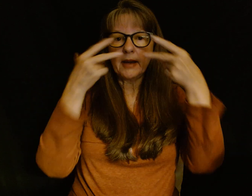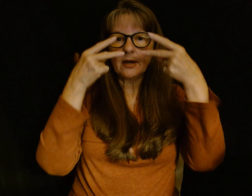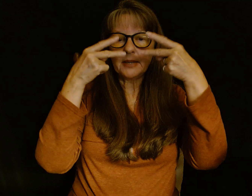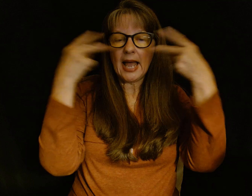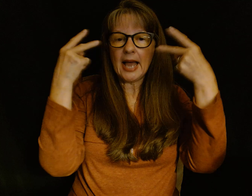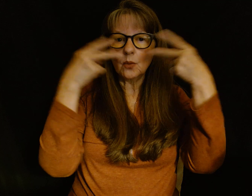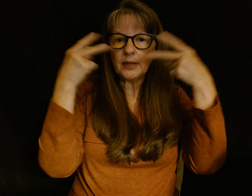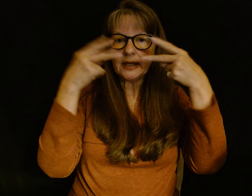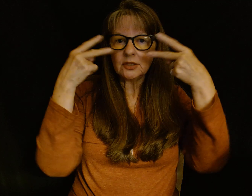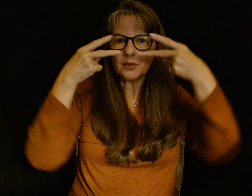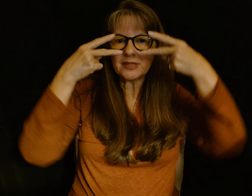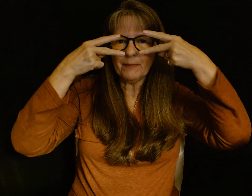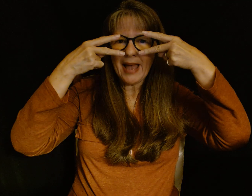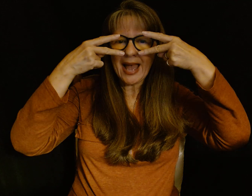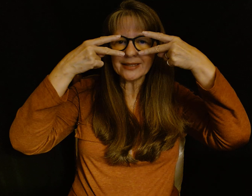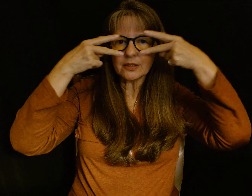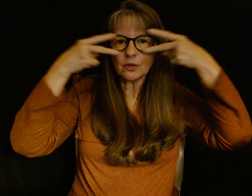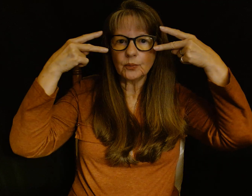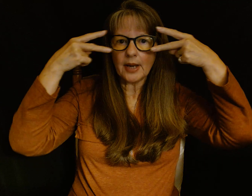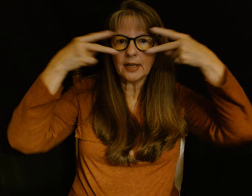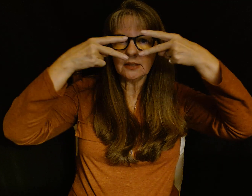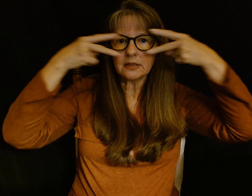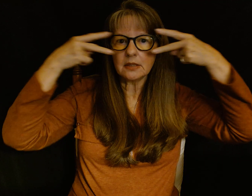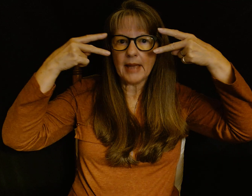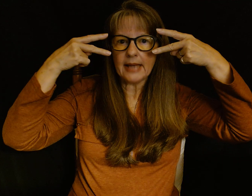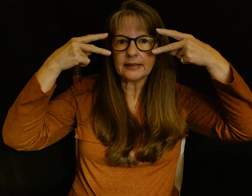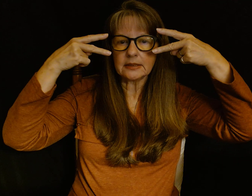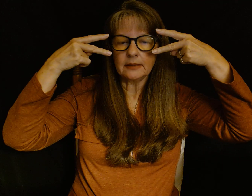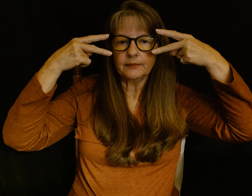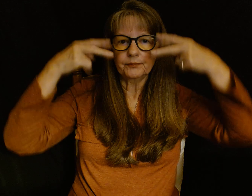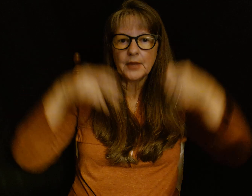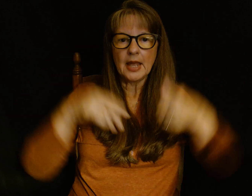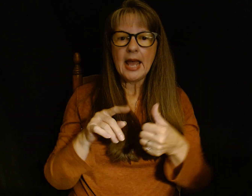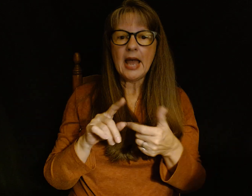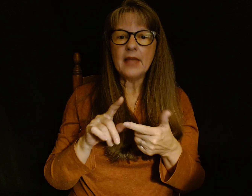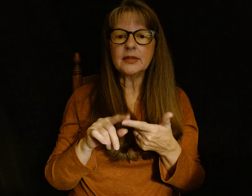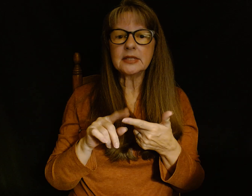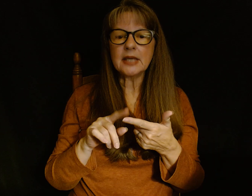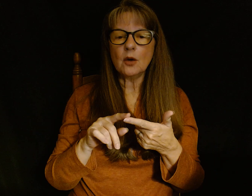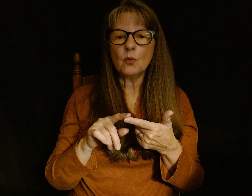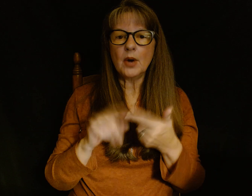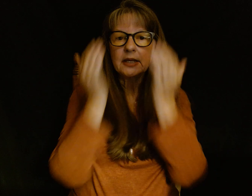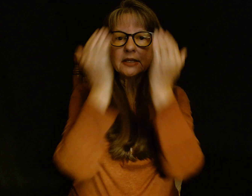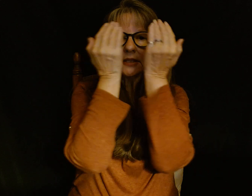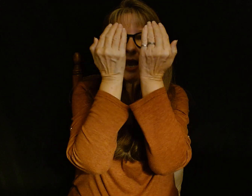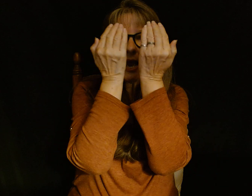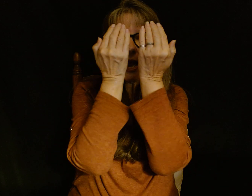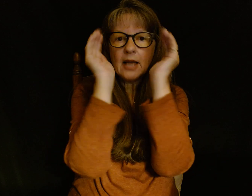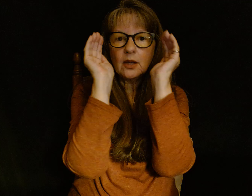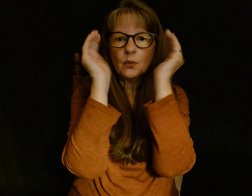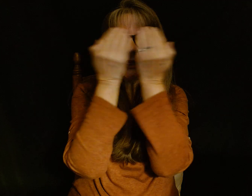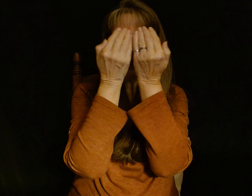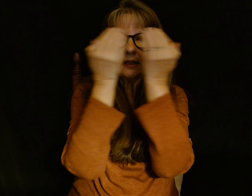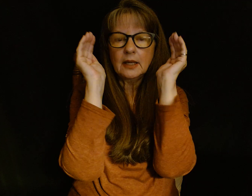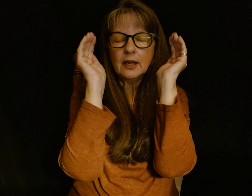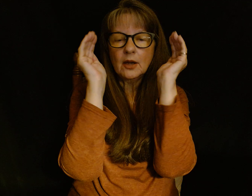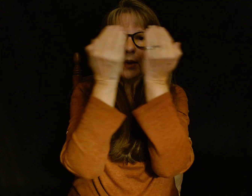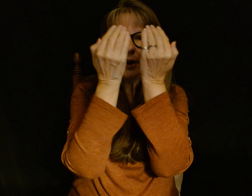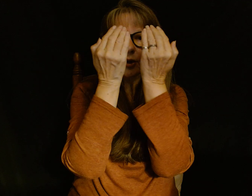But Halloween. So it's the mask, right? It's the mask. And then the second one is Halloween, where you've